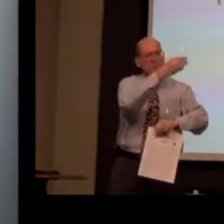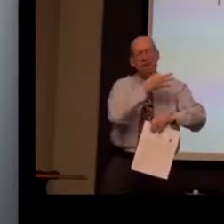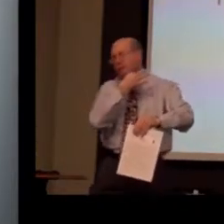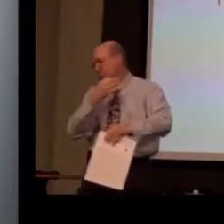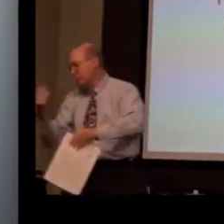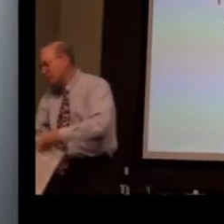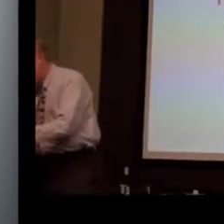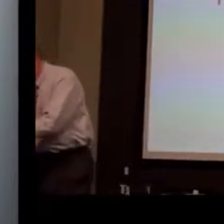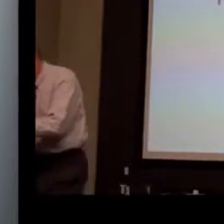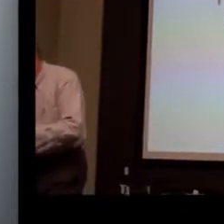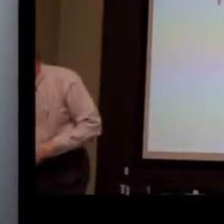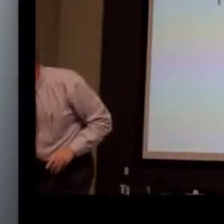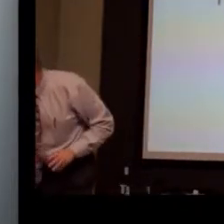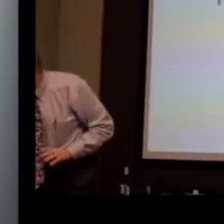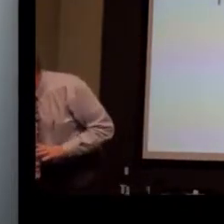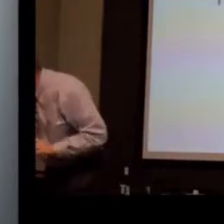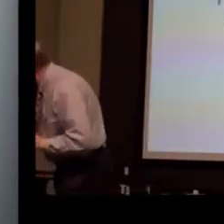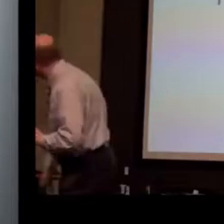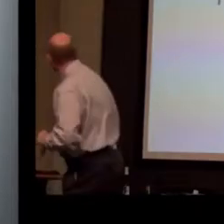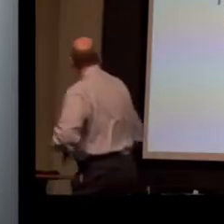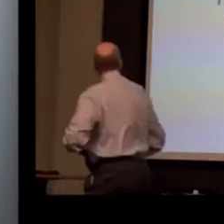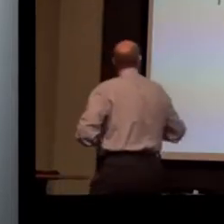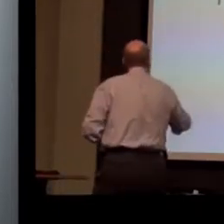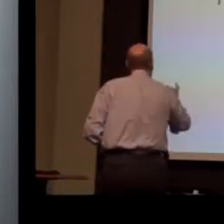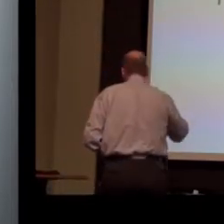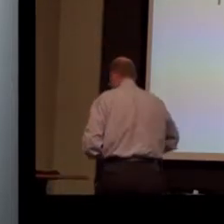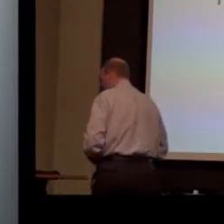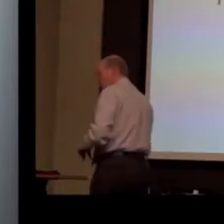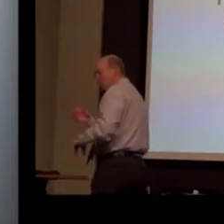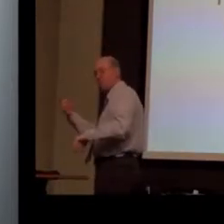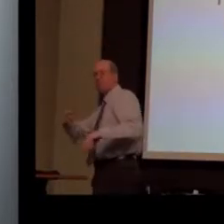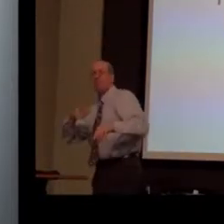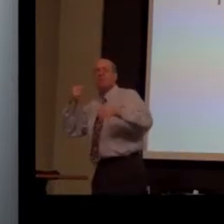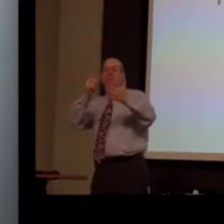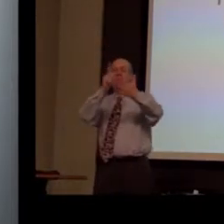official document looks like, and I'll also have this posted on the website. So if you could just pass that around for me, that would be great.